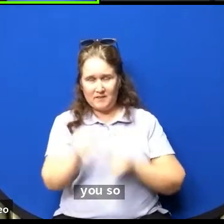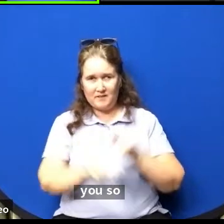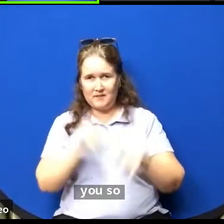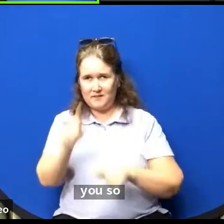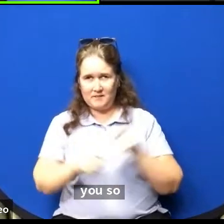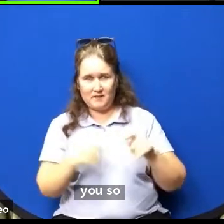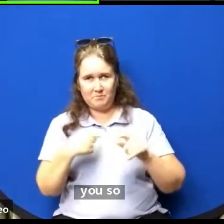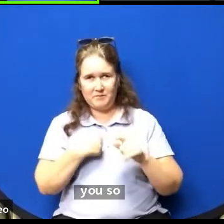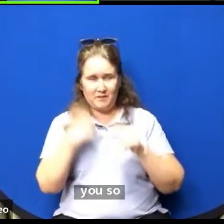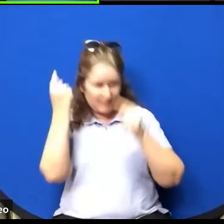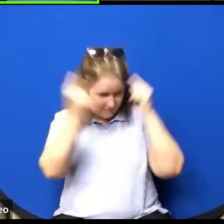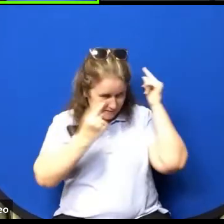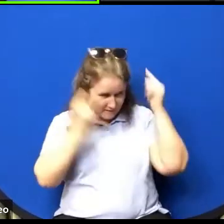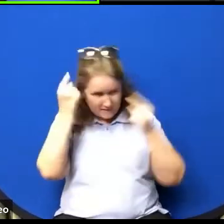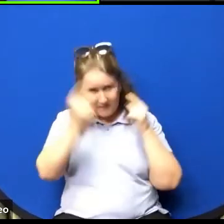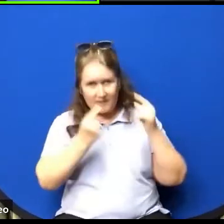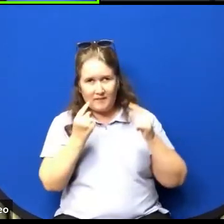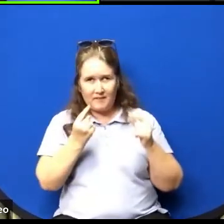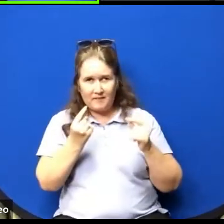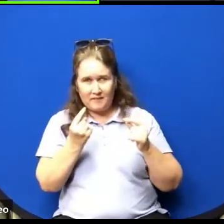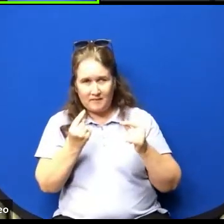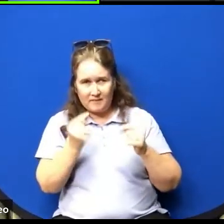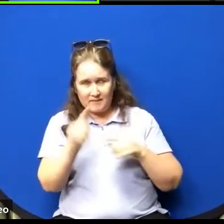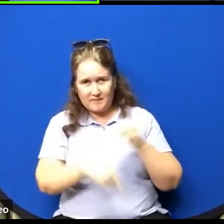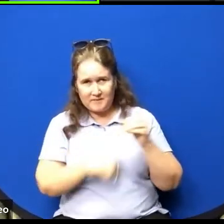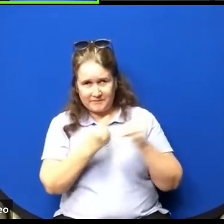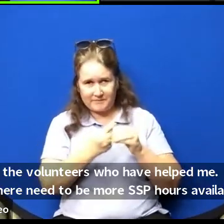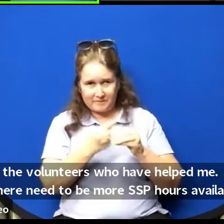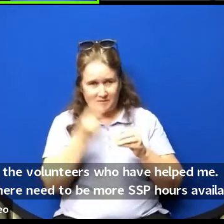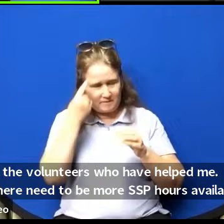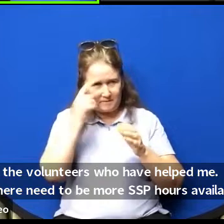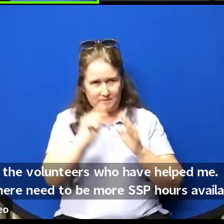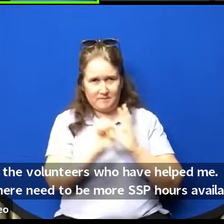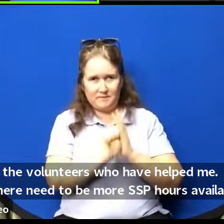25 hours available for people like me.